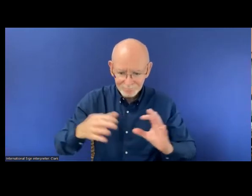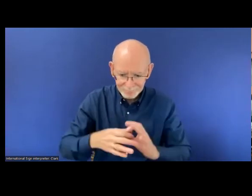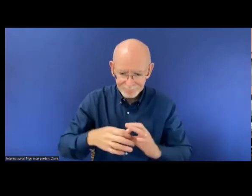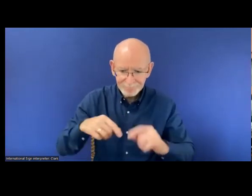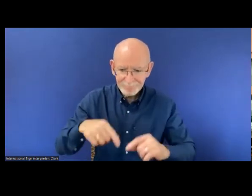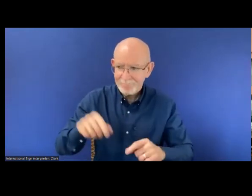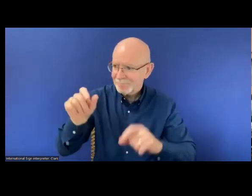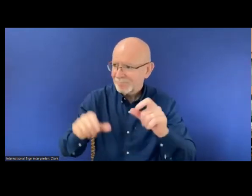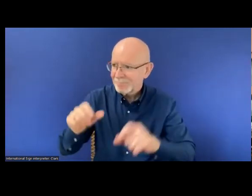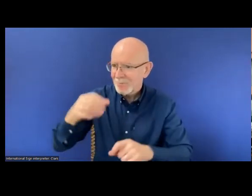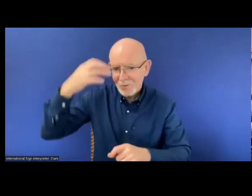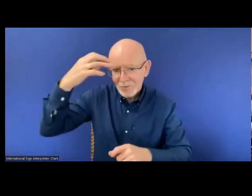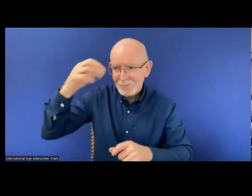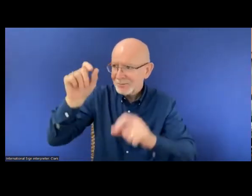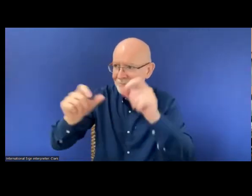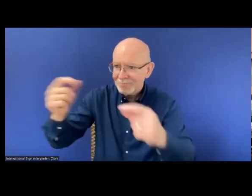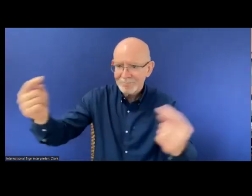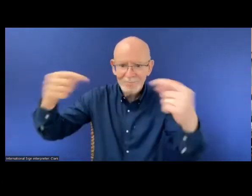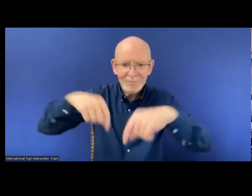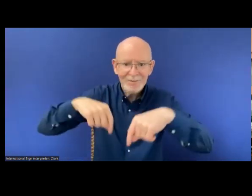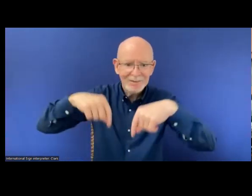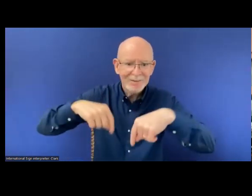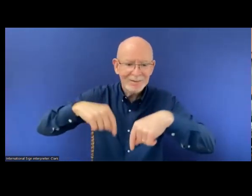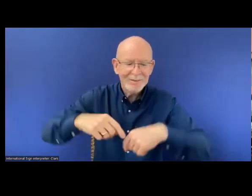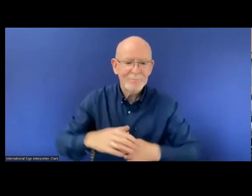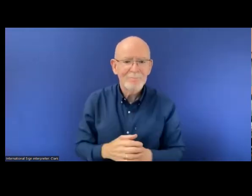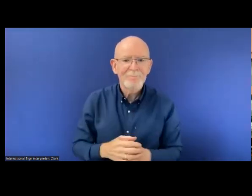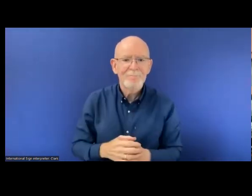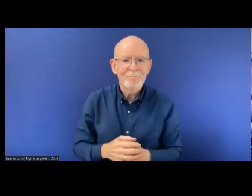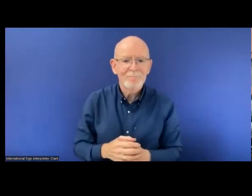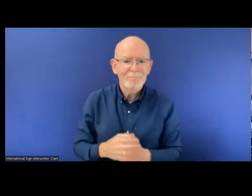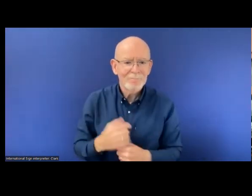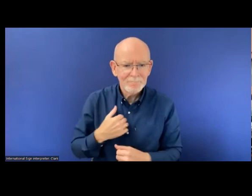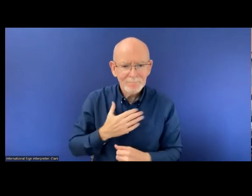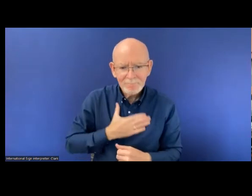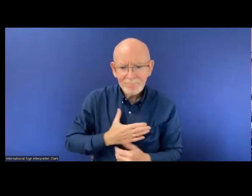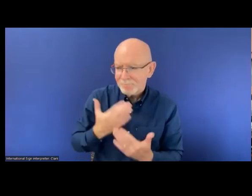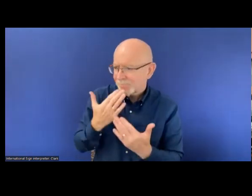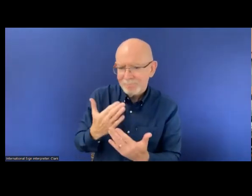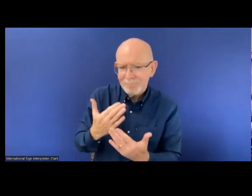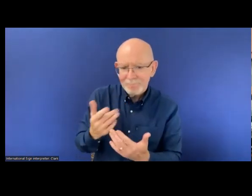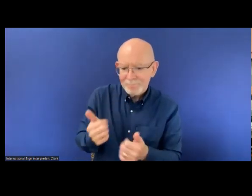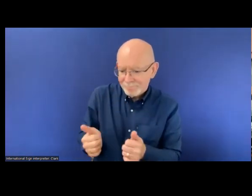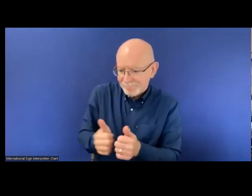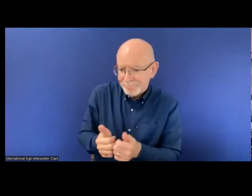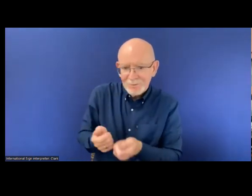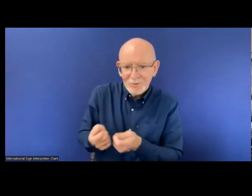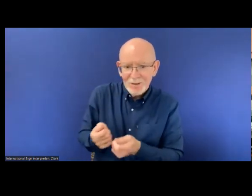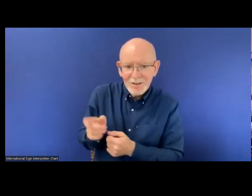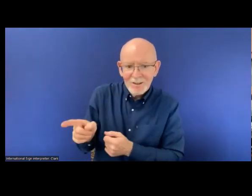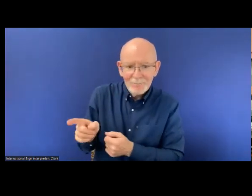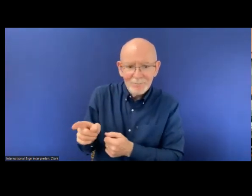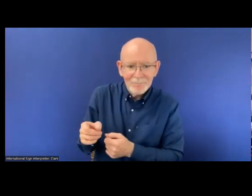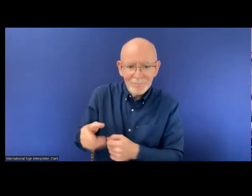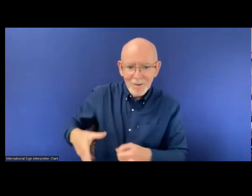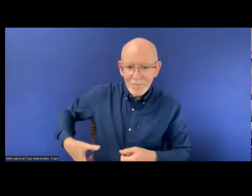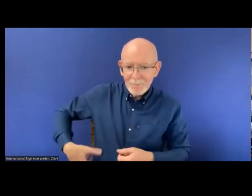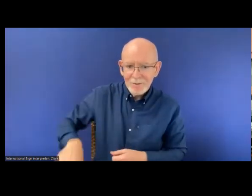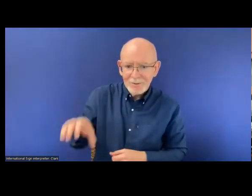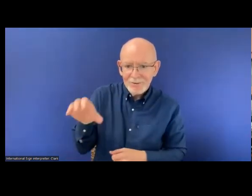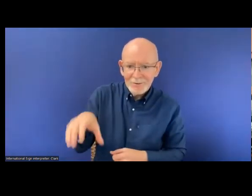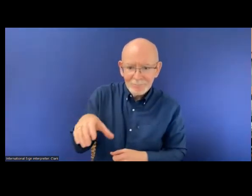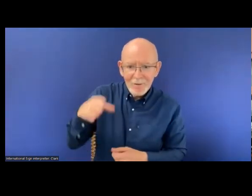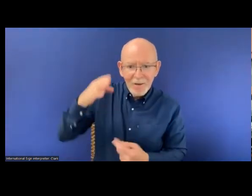co-chairs from Bangladesh and Ireland, for we are developing a very